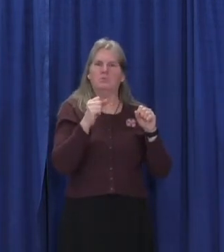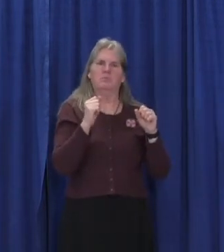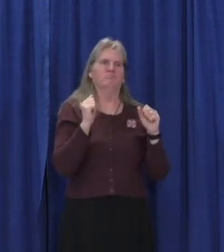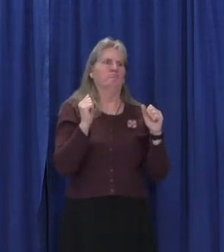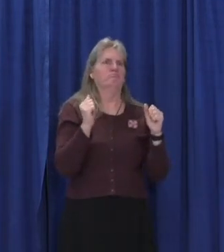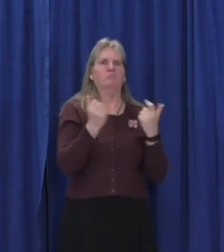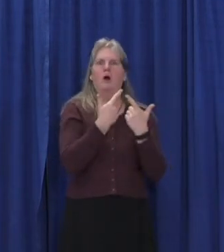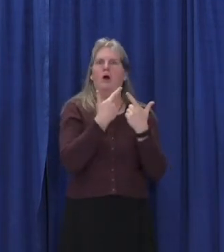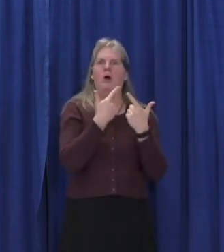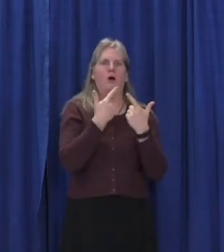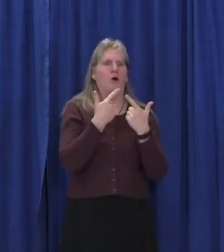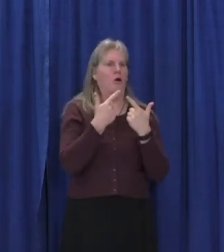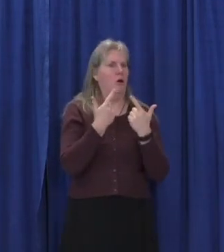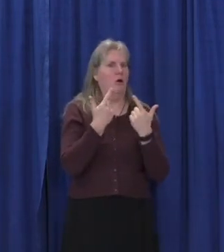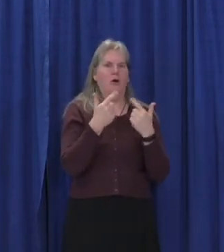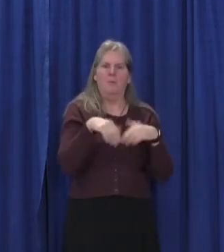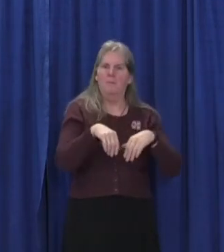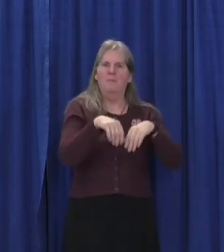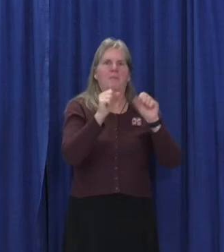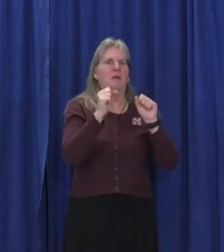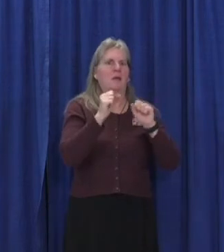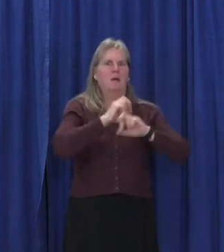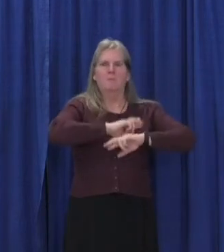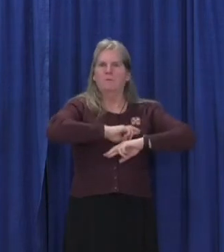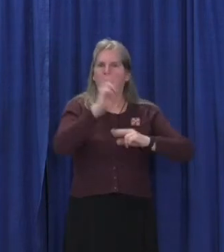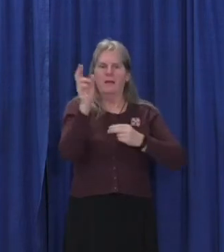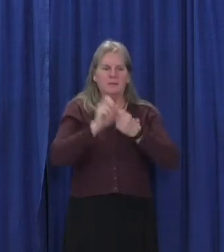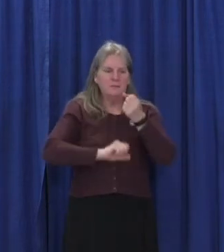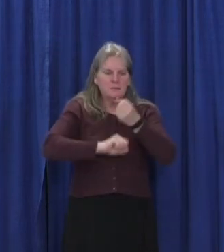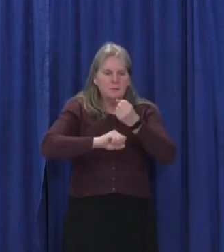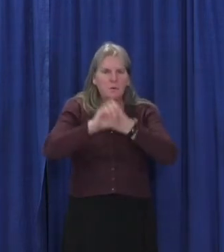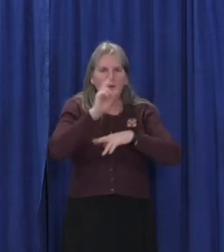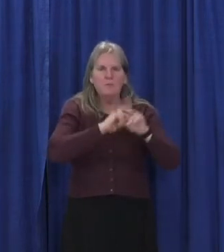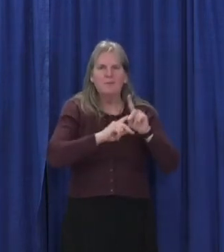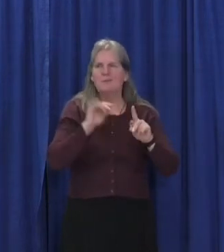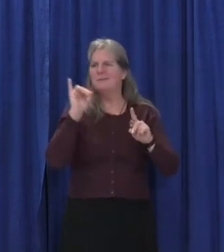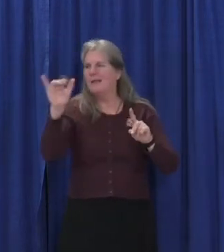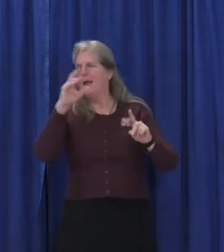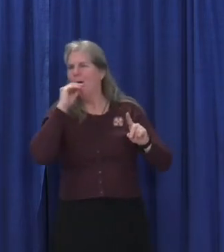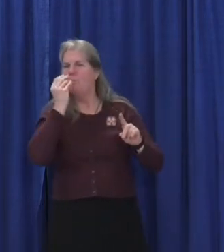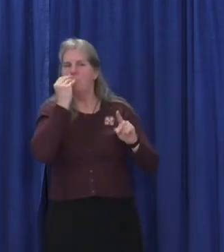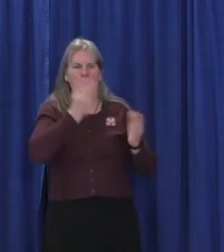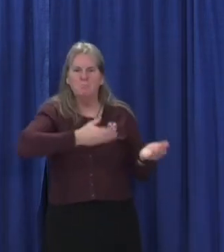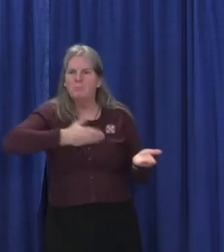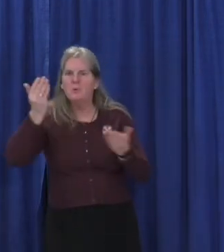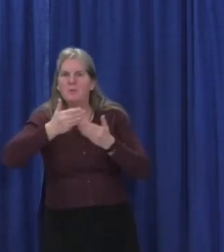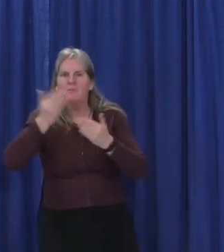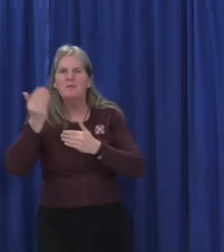all the tools in their toolbox, including supporting people at home with food and necessities,